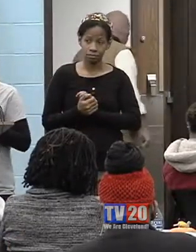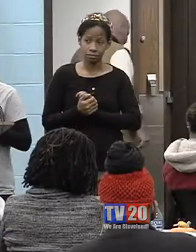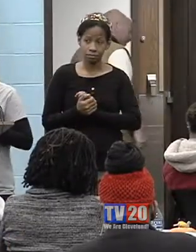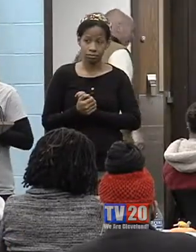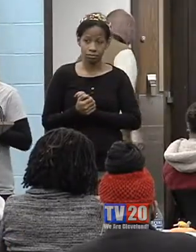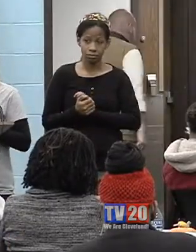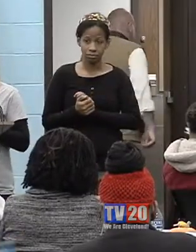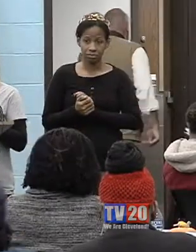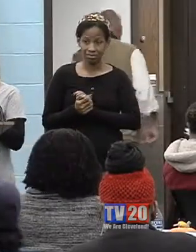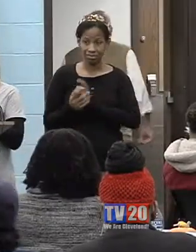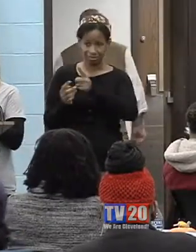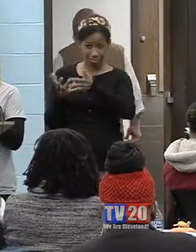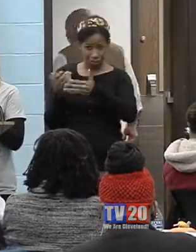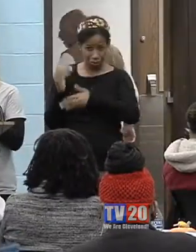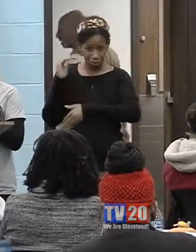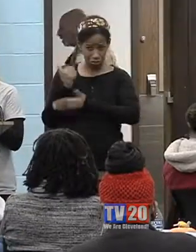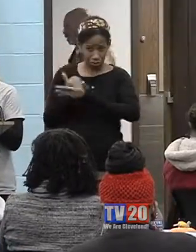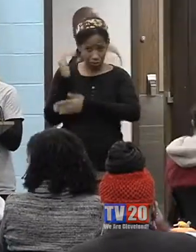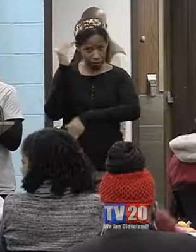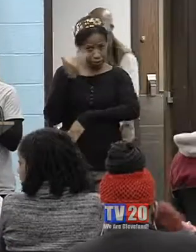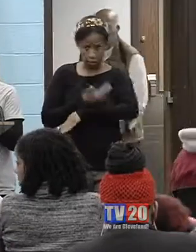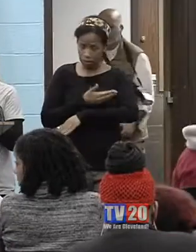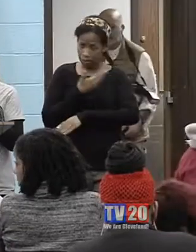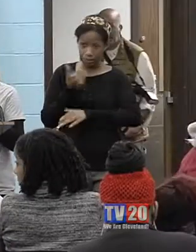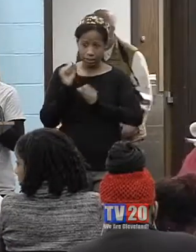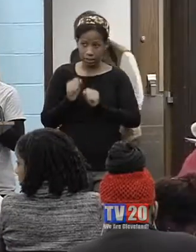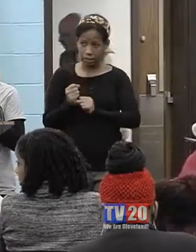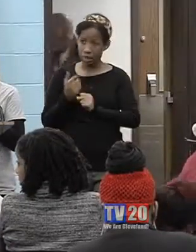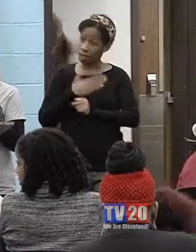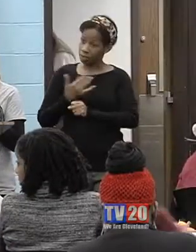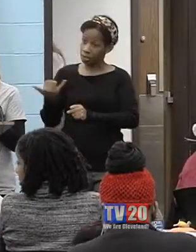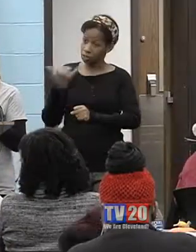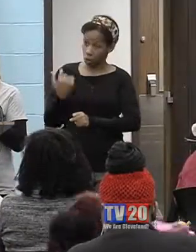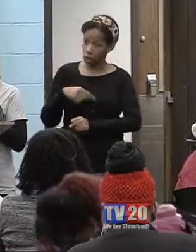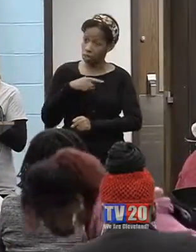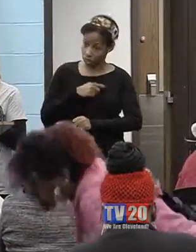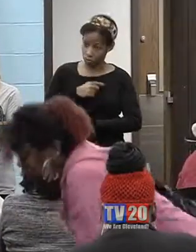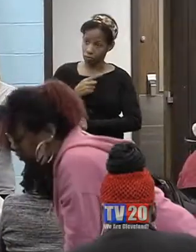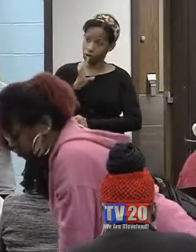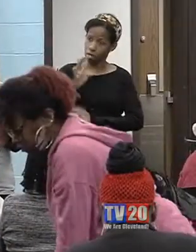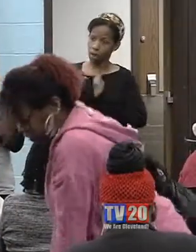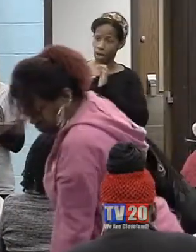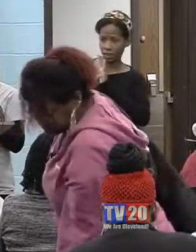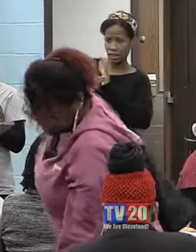help with his sight as I possibly can. Call that number,